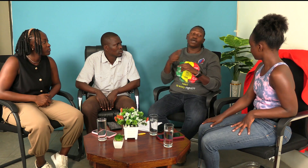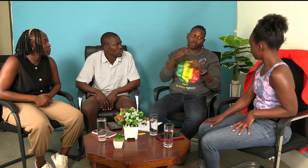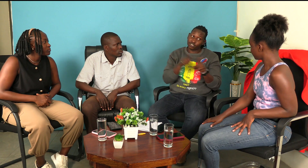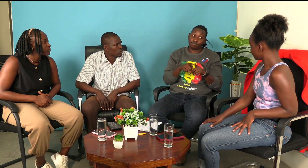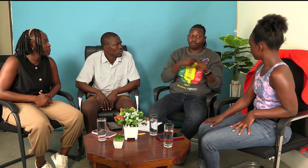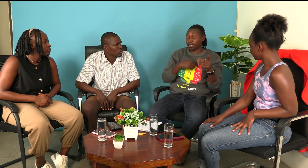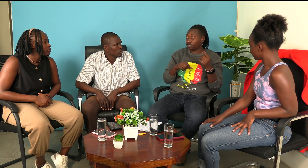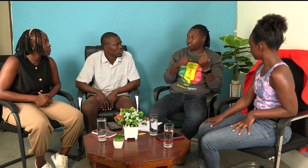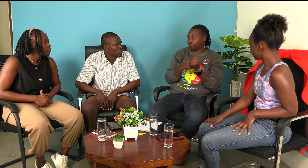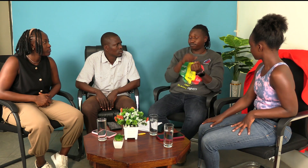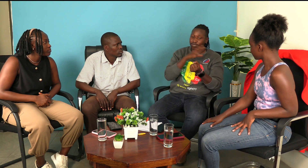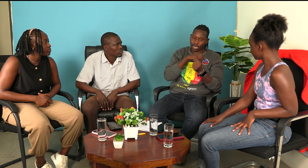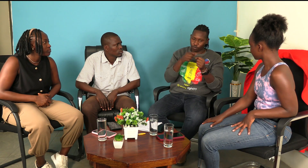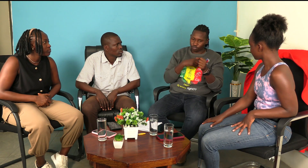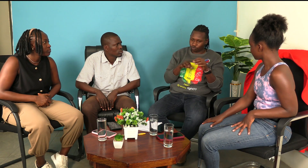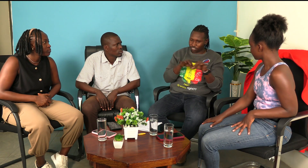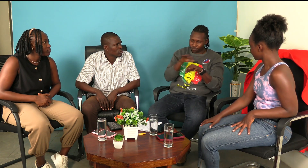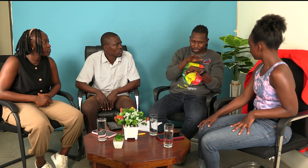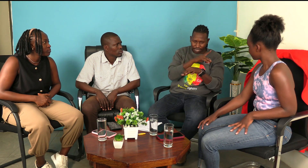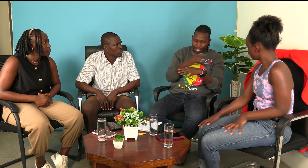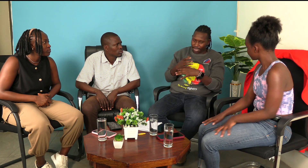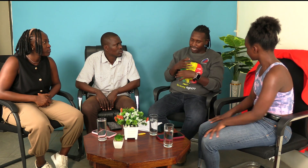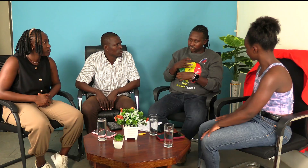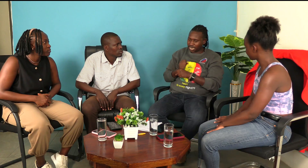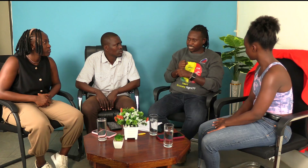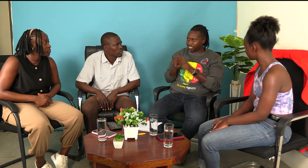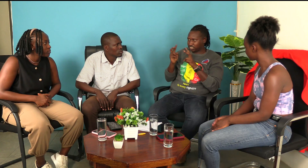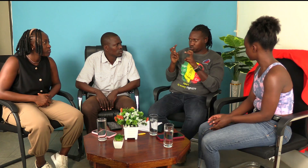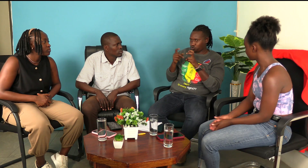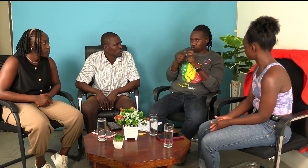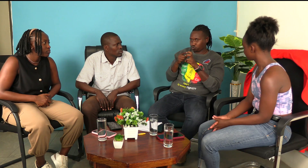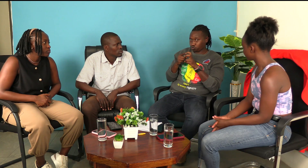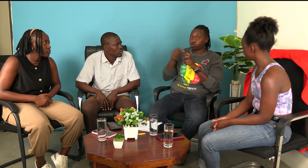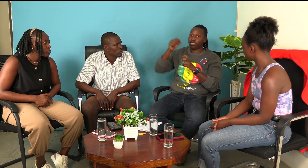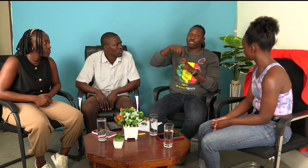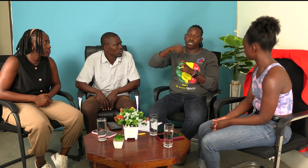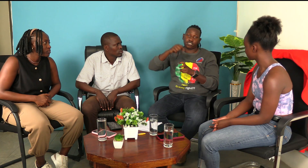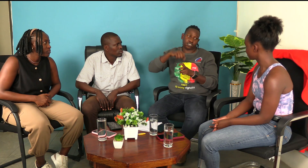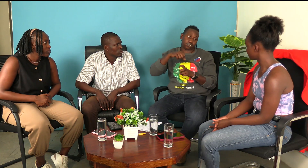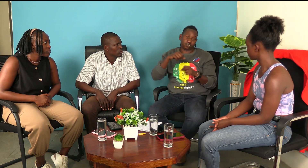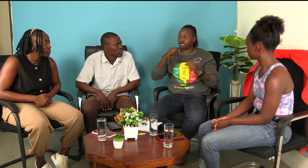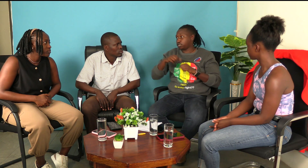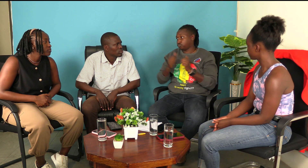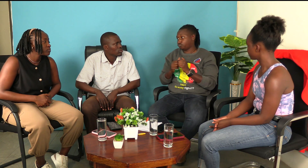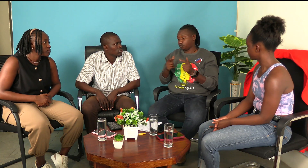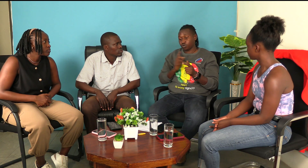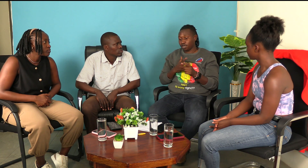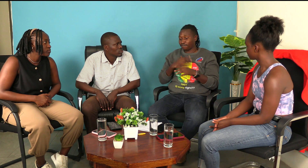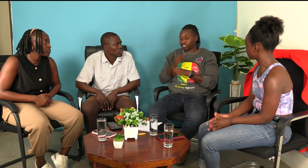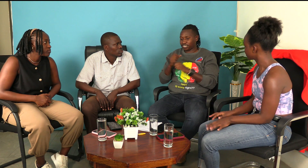An agreement where we get to sign. So I do agree and support what you say. Yes, we have trust issues. Yes,